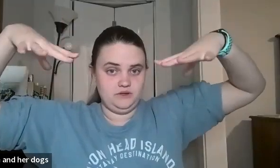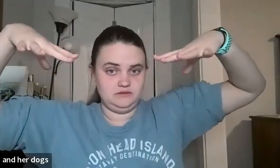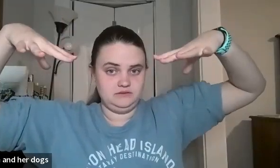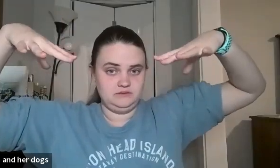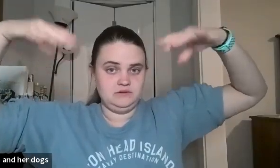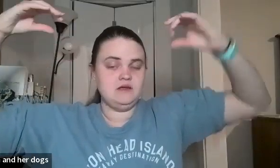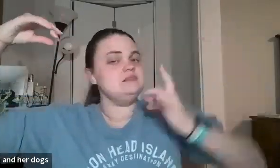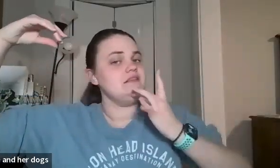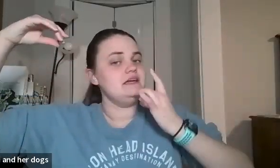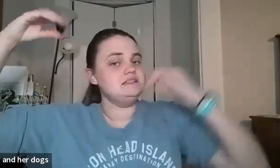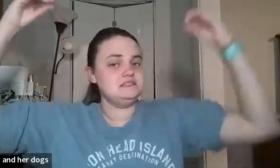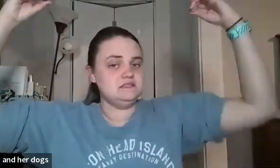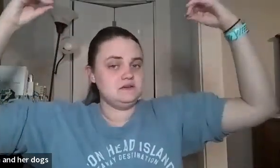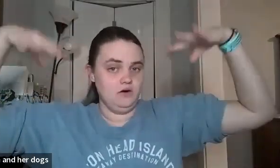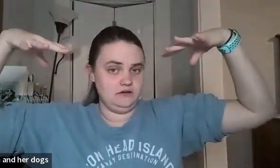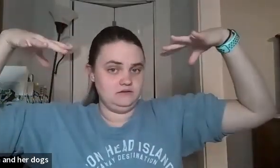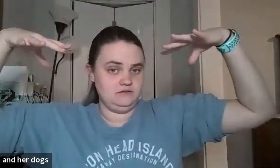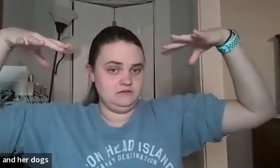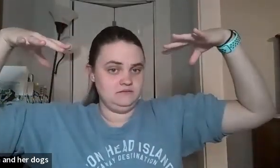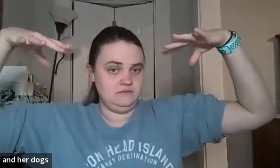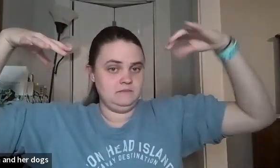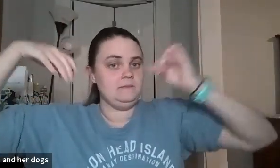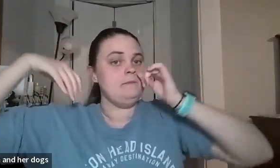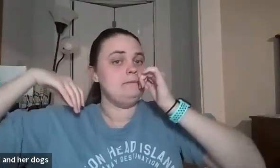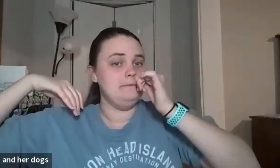open. Lights on.